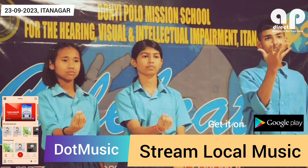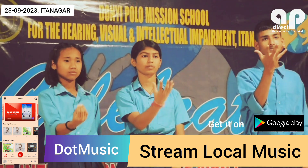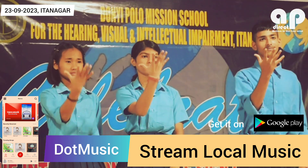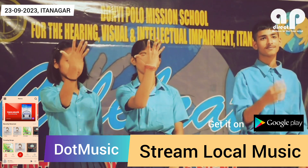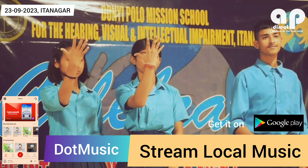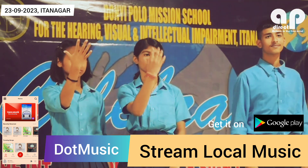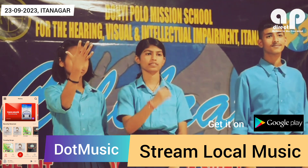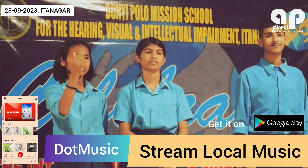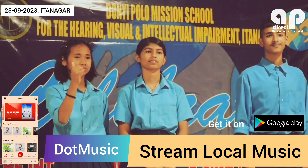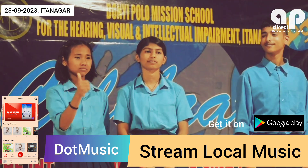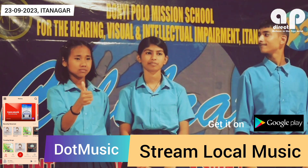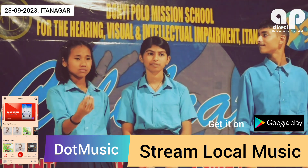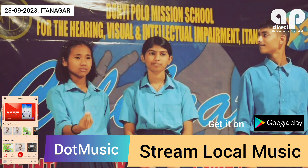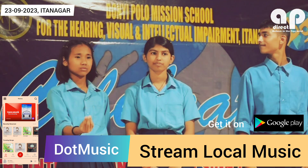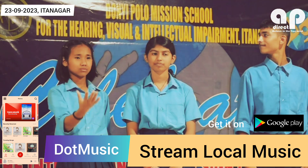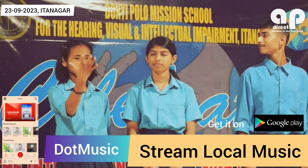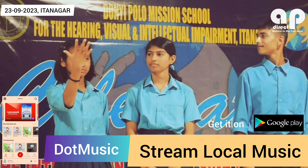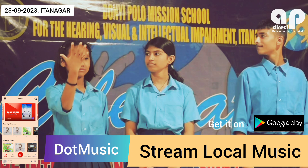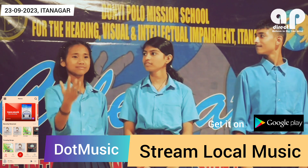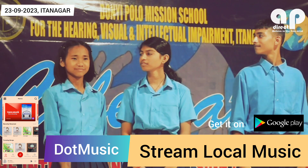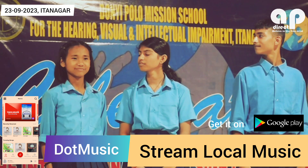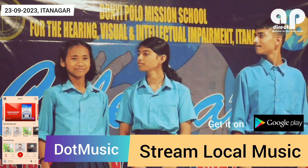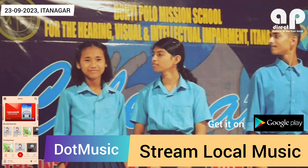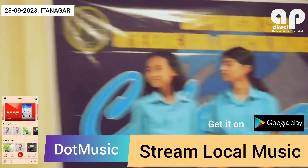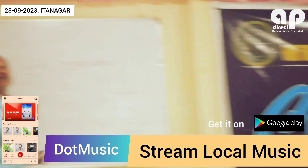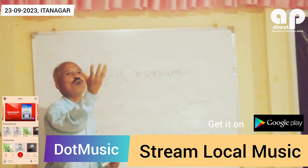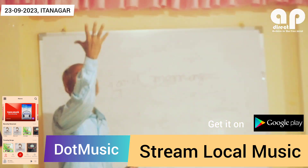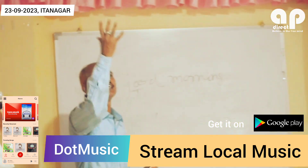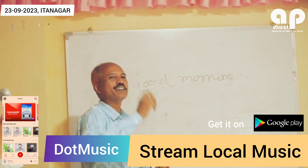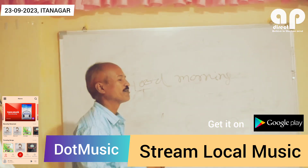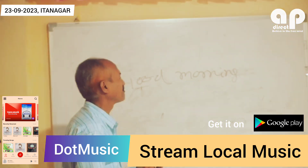Morning. This is the sign of morning. Sun is rising. Good morning. Morning.